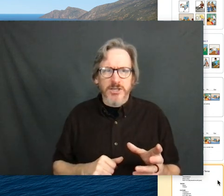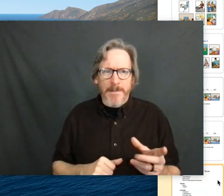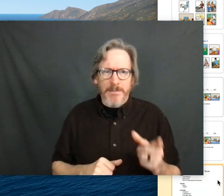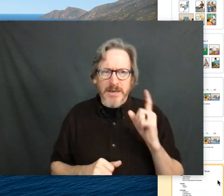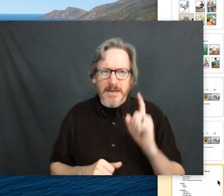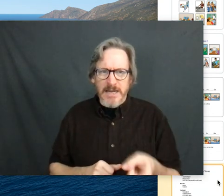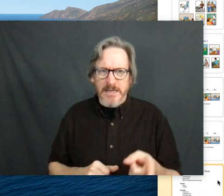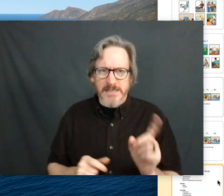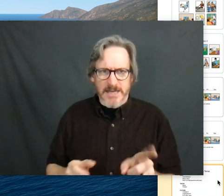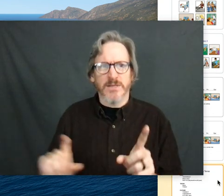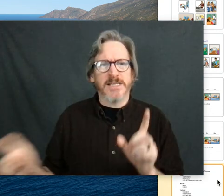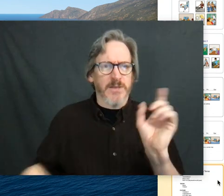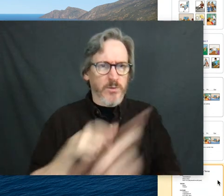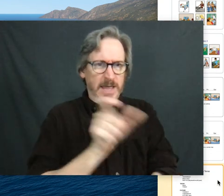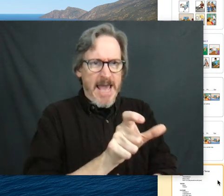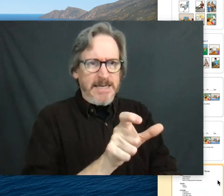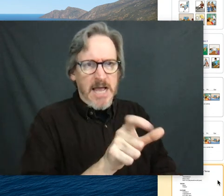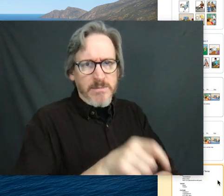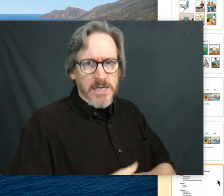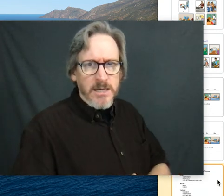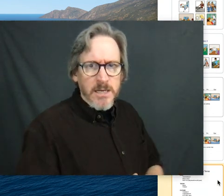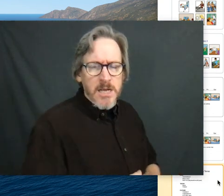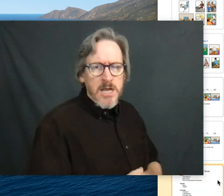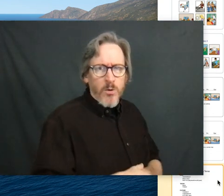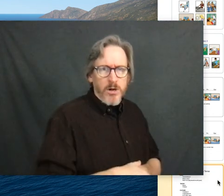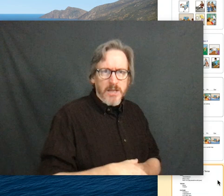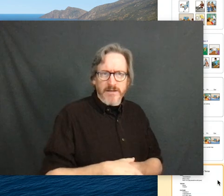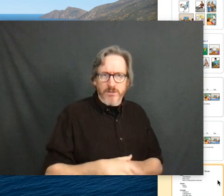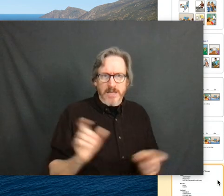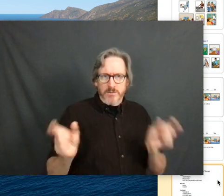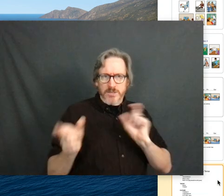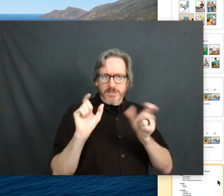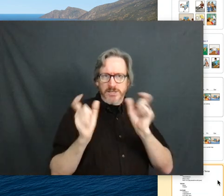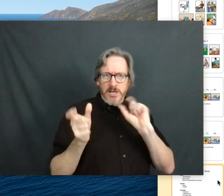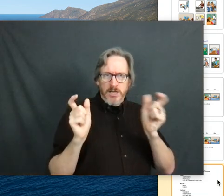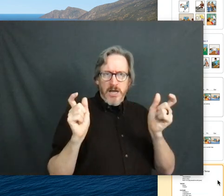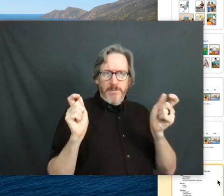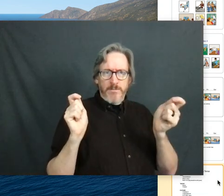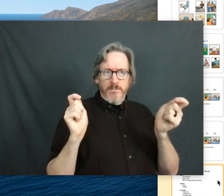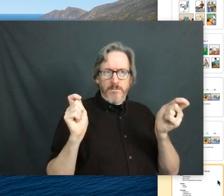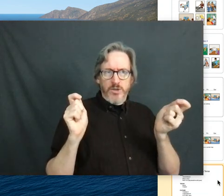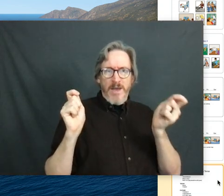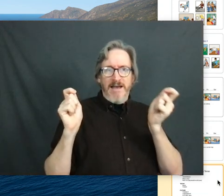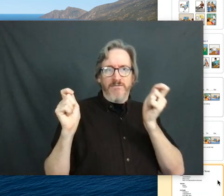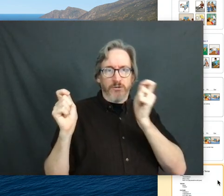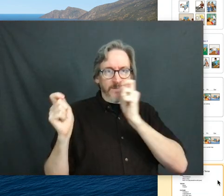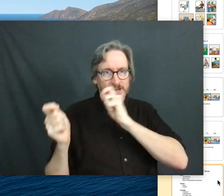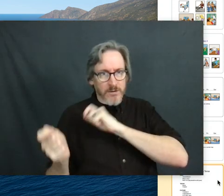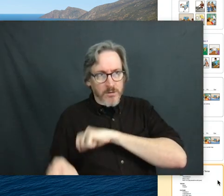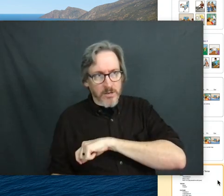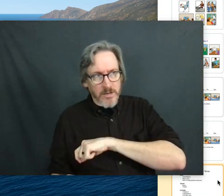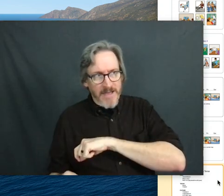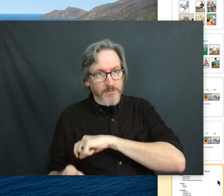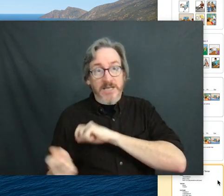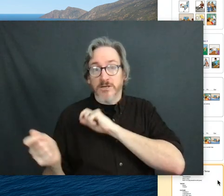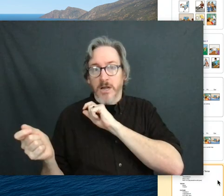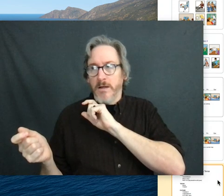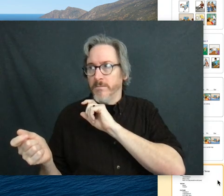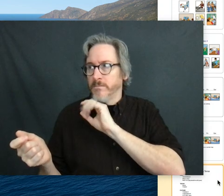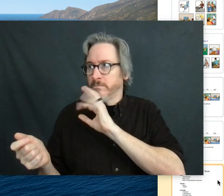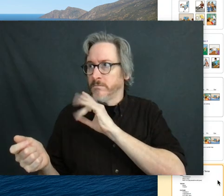in Japanese. They do the same thing where they add a time sign. Where a lot of other languages, you have verbs that have